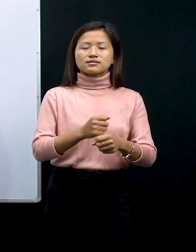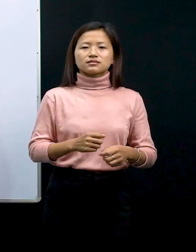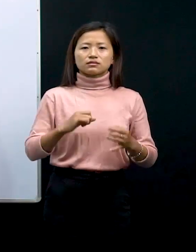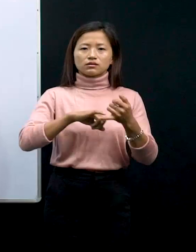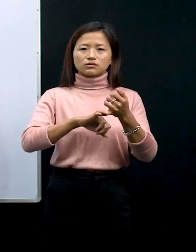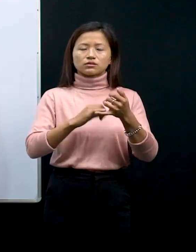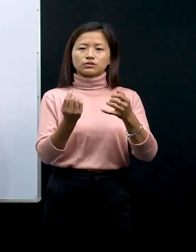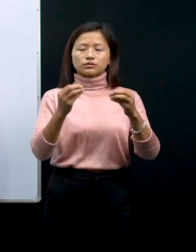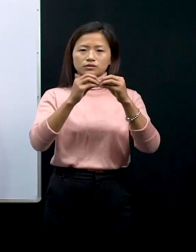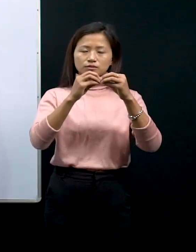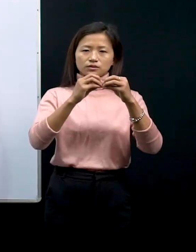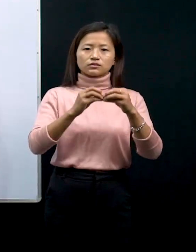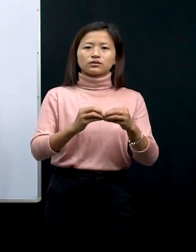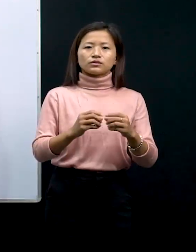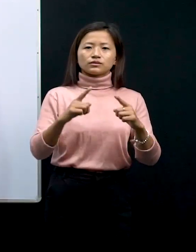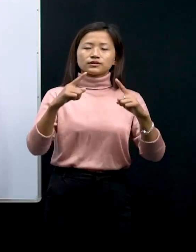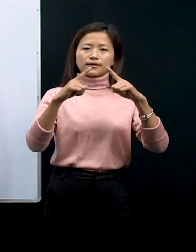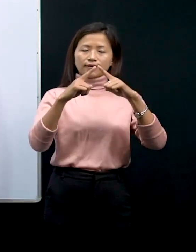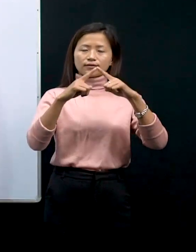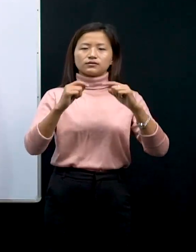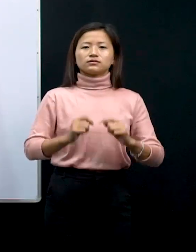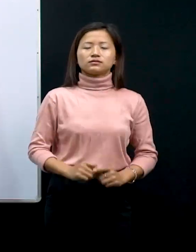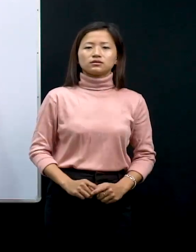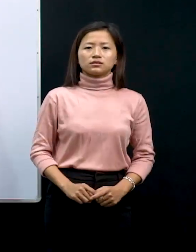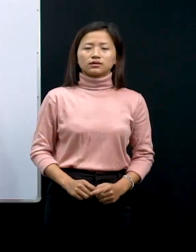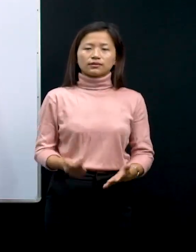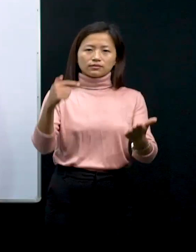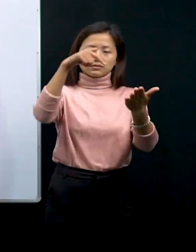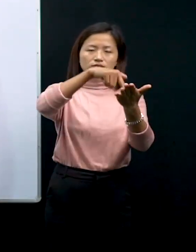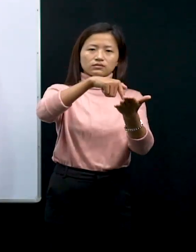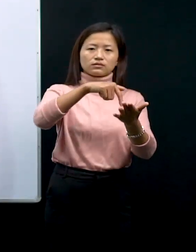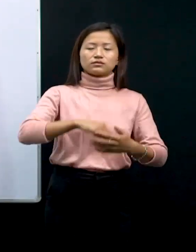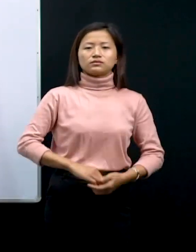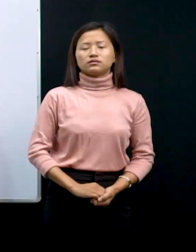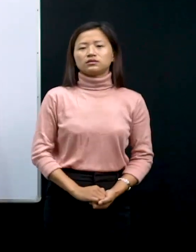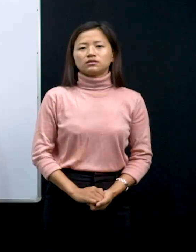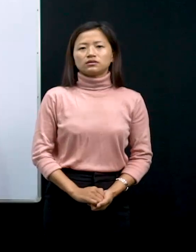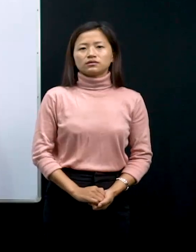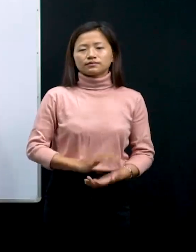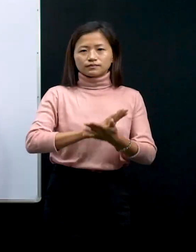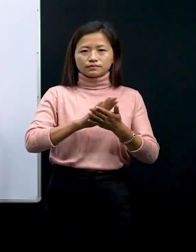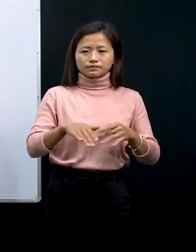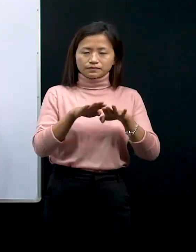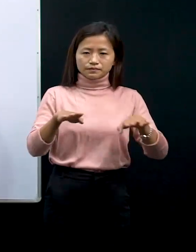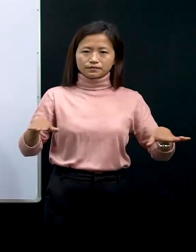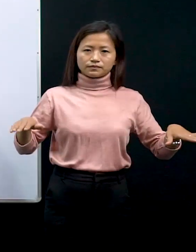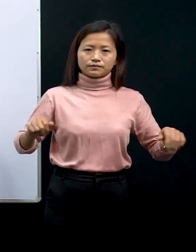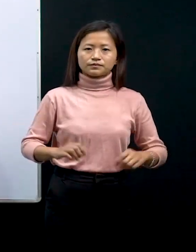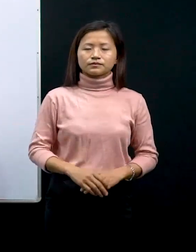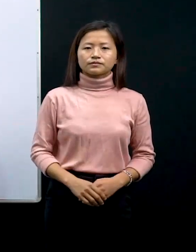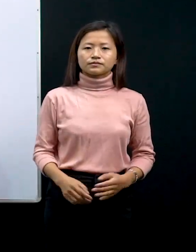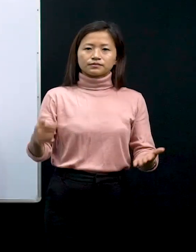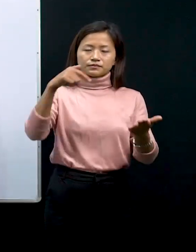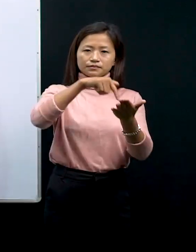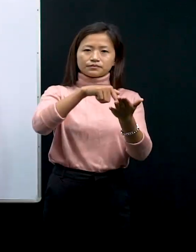make angle, which angle? Equal angle at the center. Clear, children? Okay. Now these are the